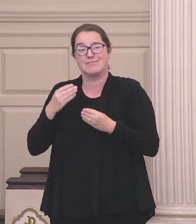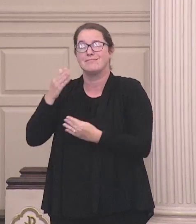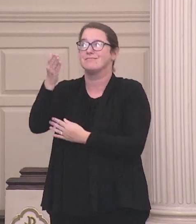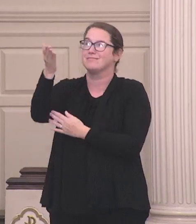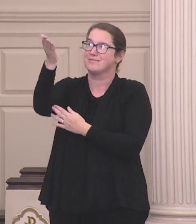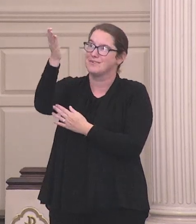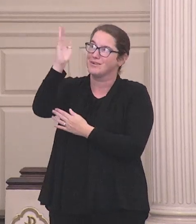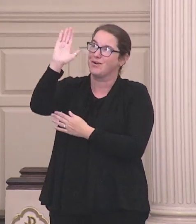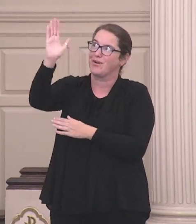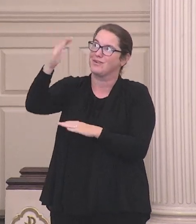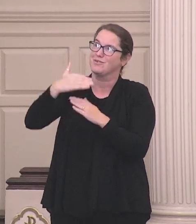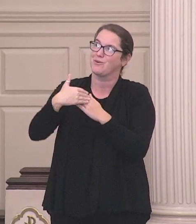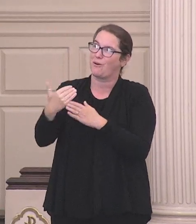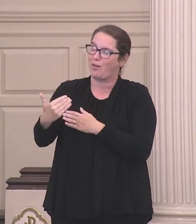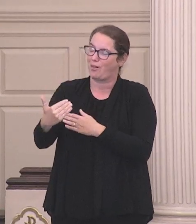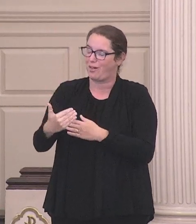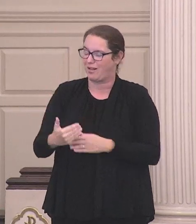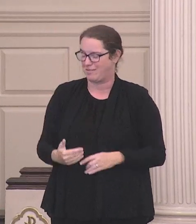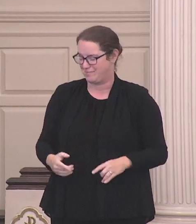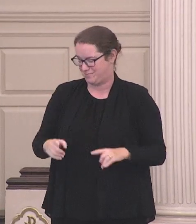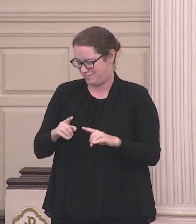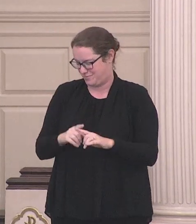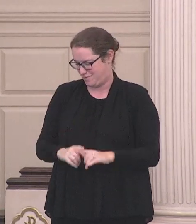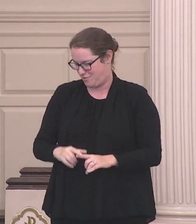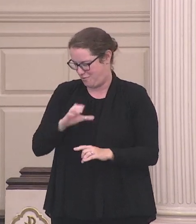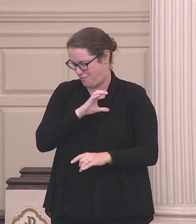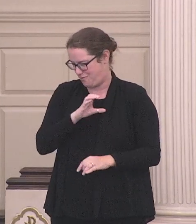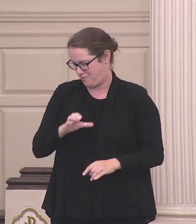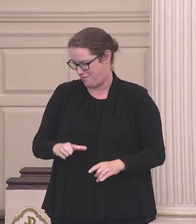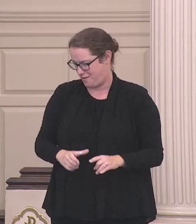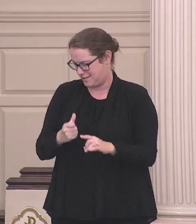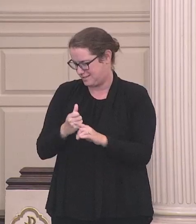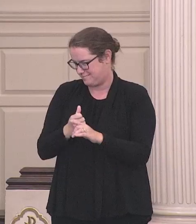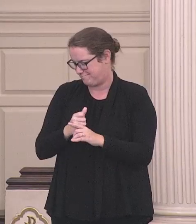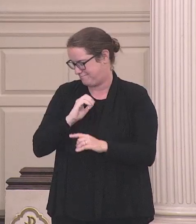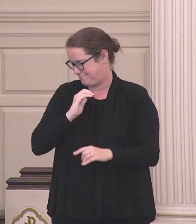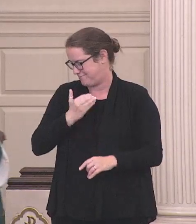to embrace through Christ our Lord.